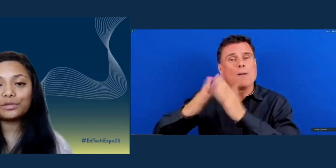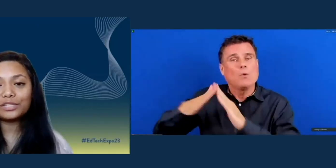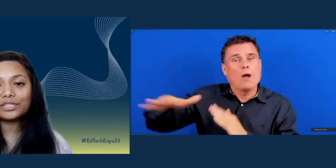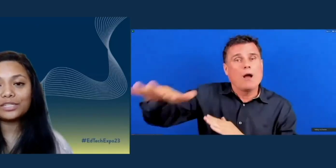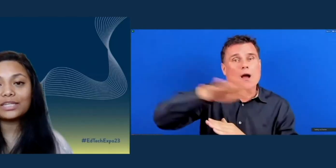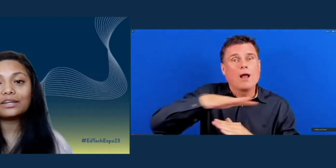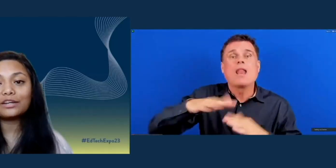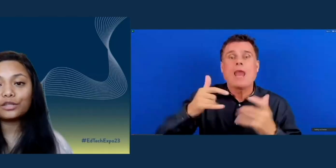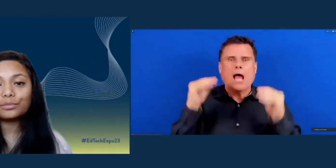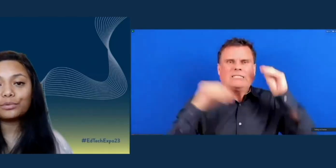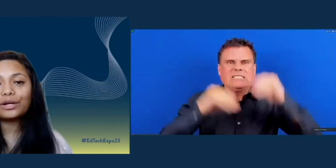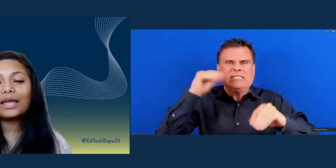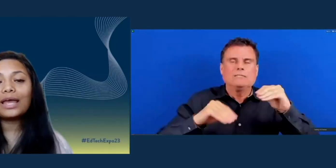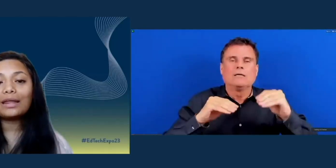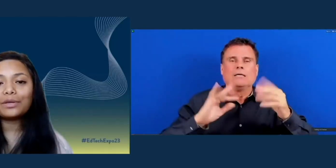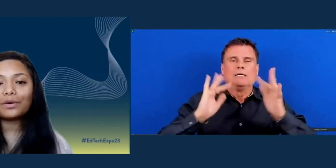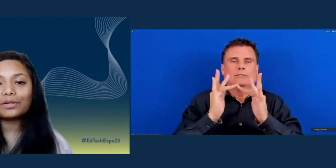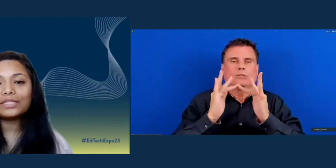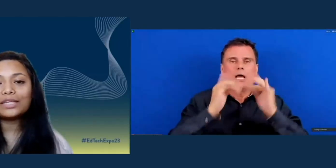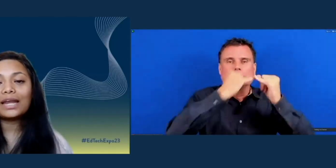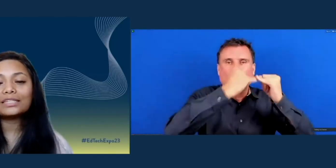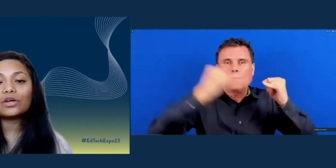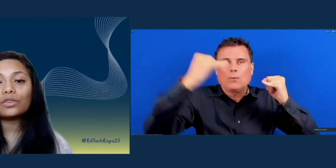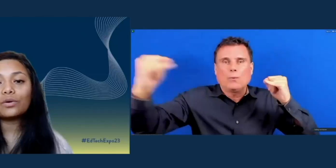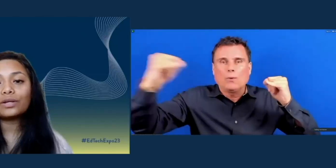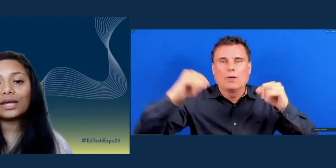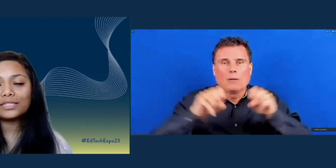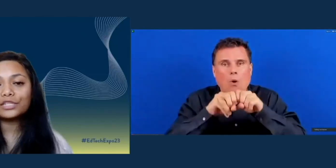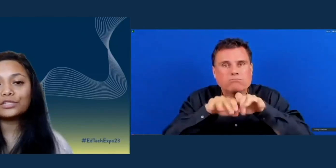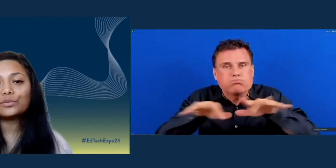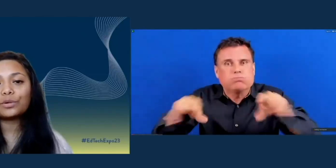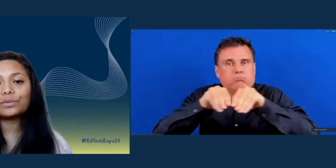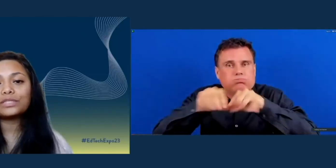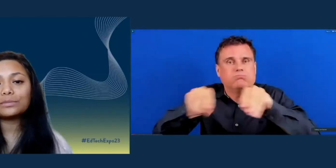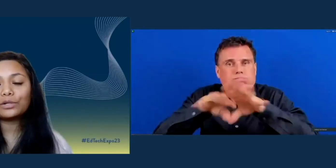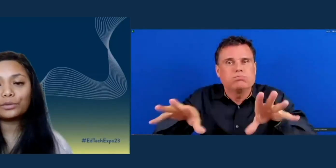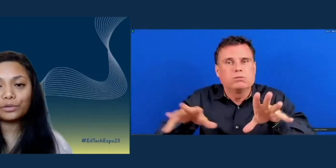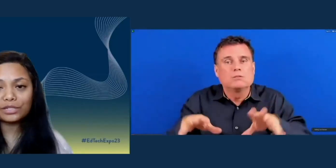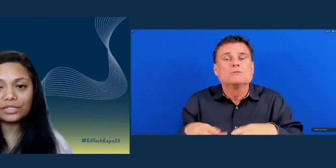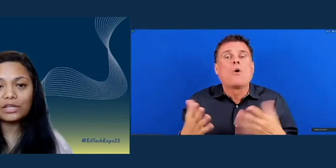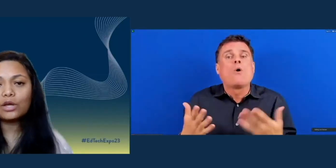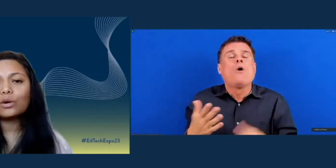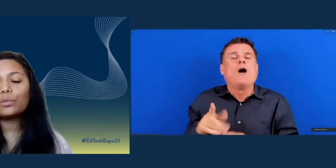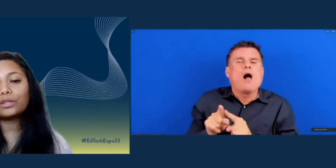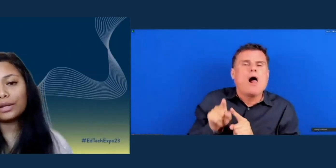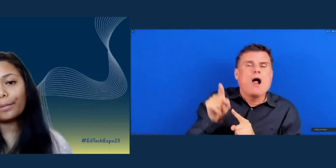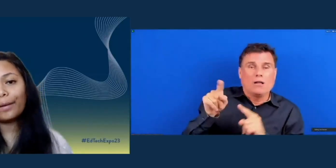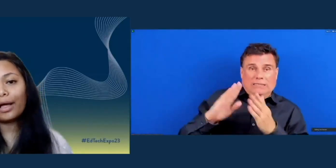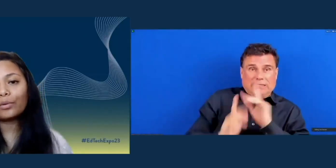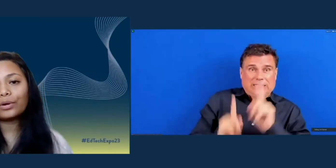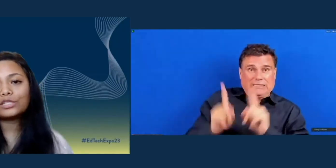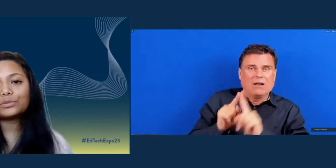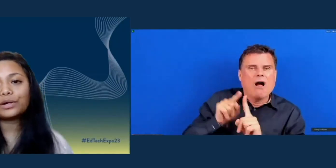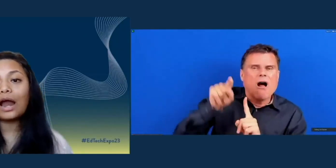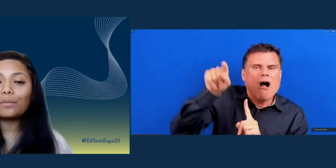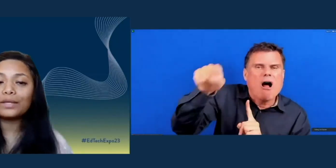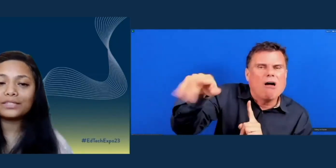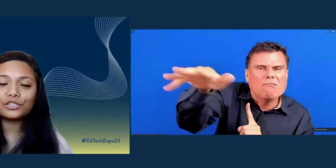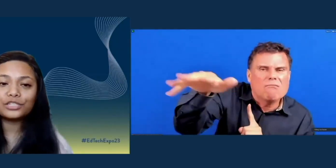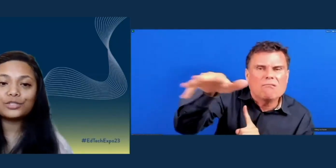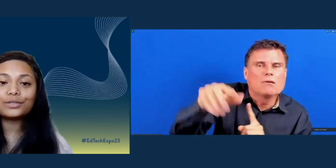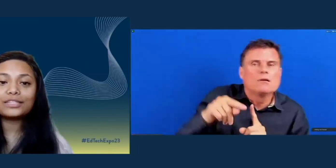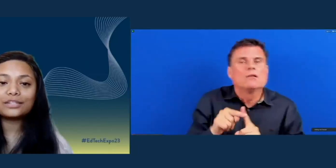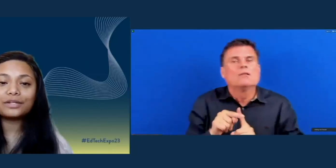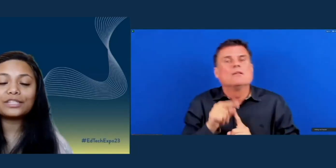these communities in Kirtipur and beyond, and as other organizations work with similar communities, whether in Nepal or elsewhere, our